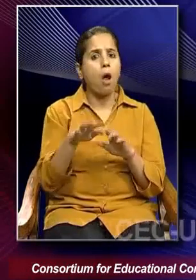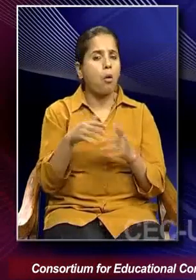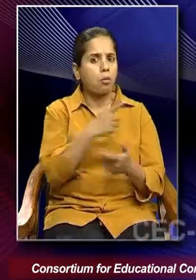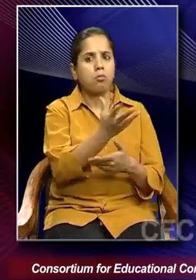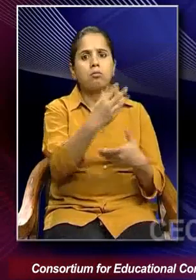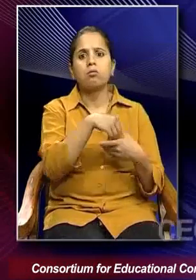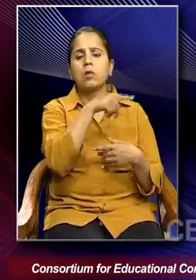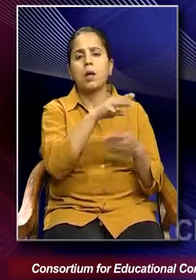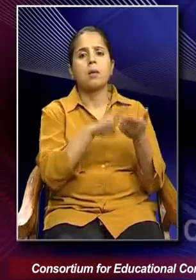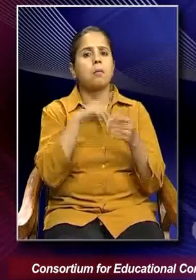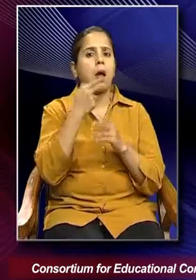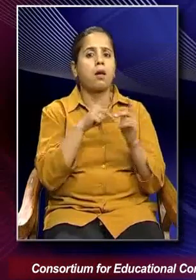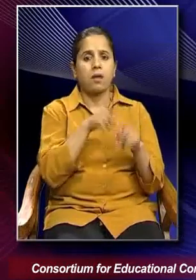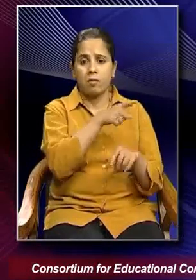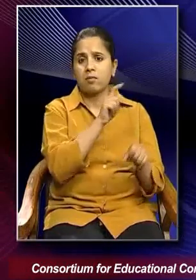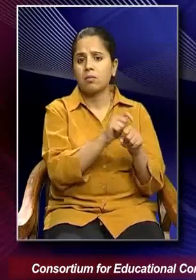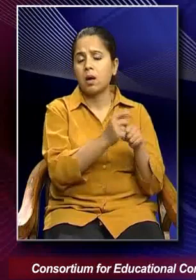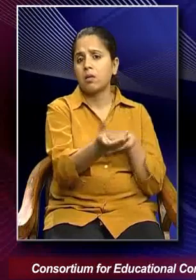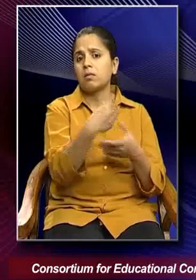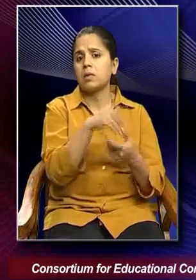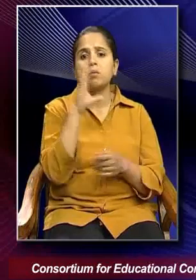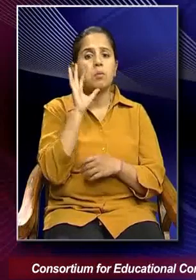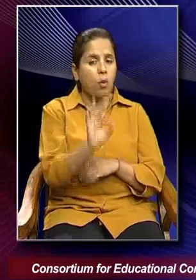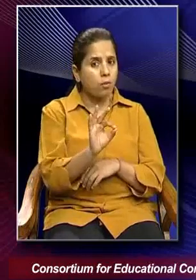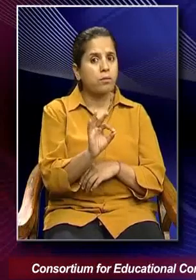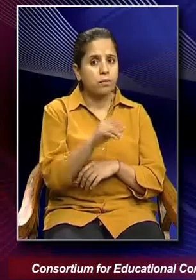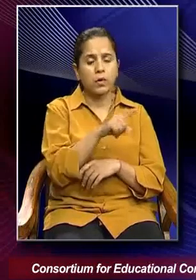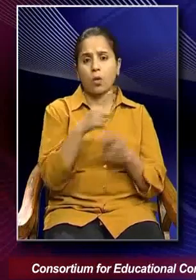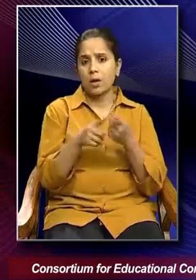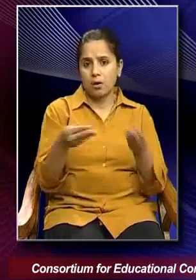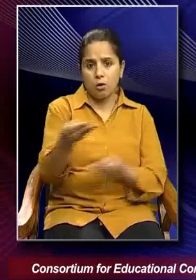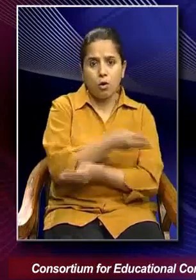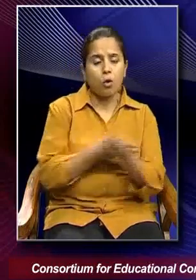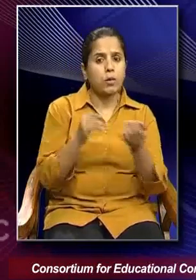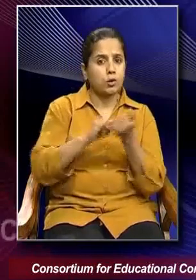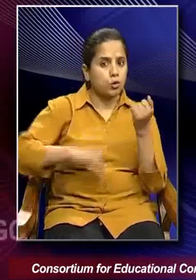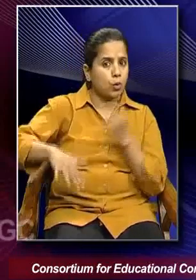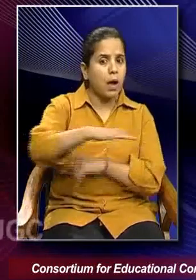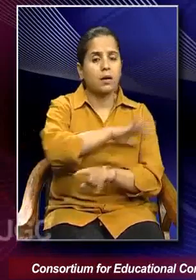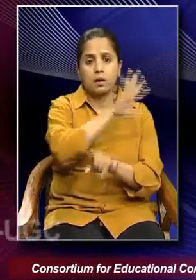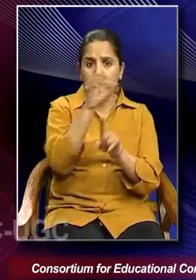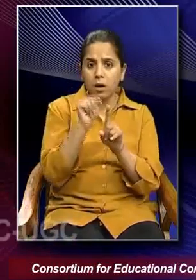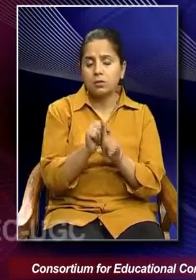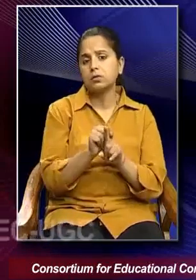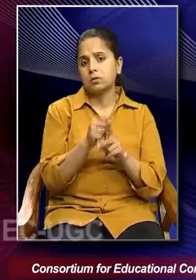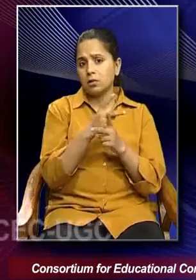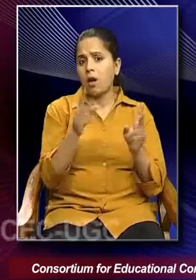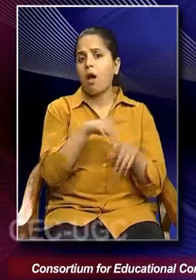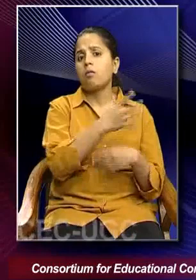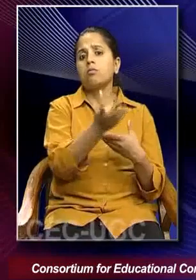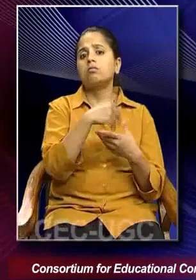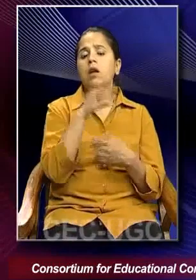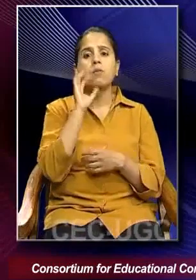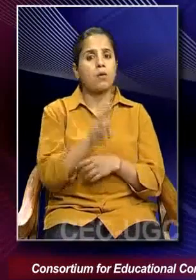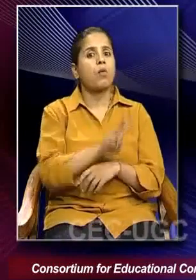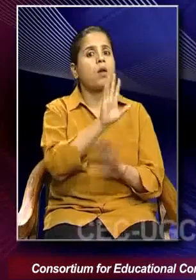contribution migrants are making in terms of not only economy, society, culture. And so this